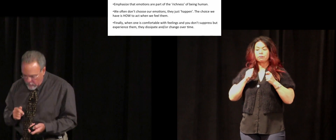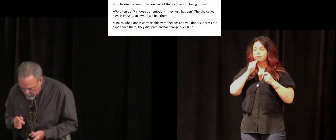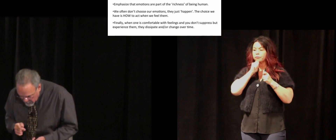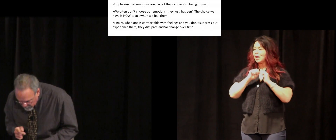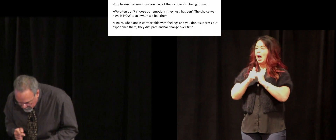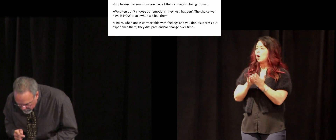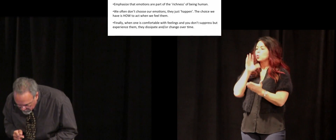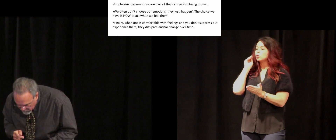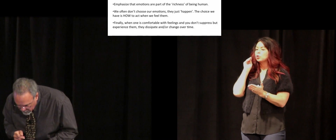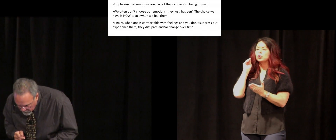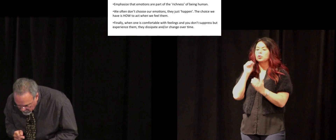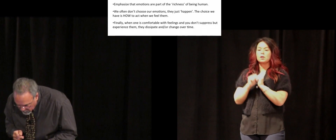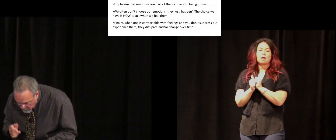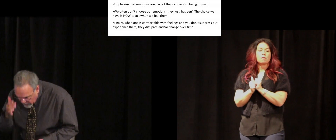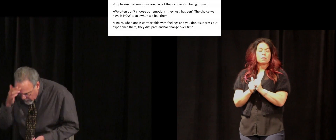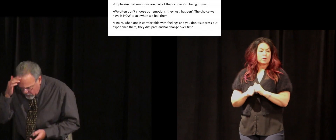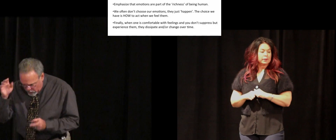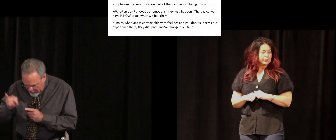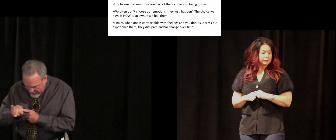Something's going backwards here.